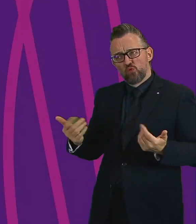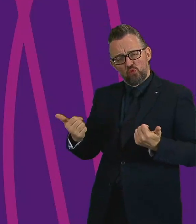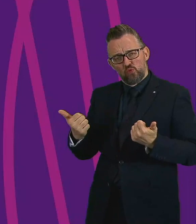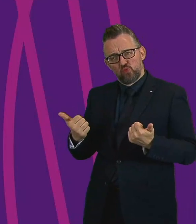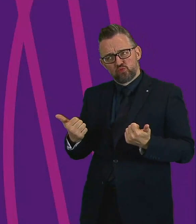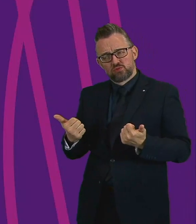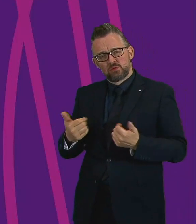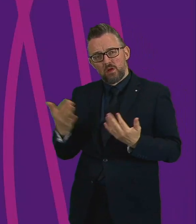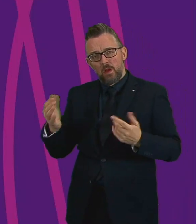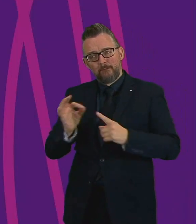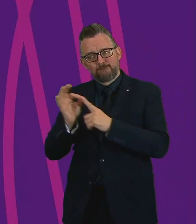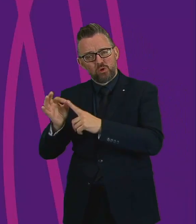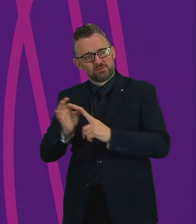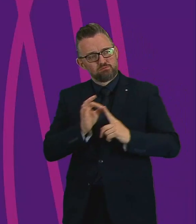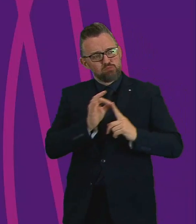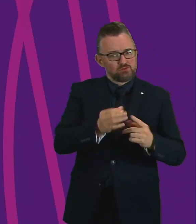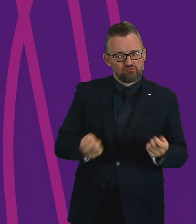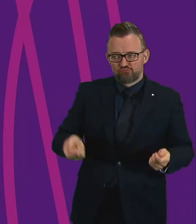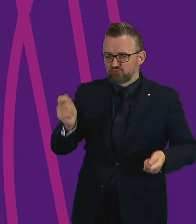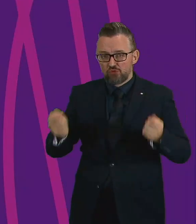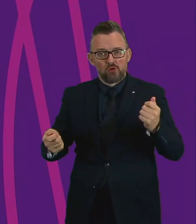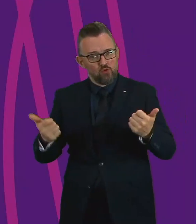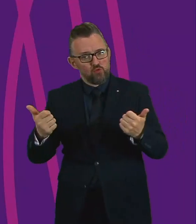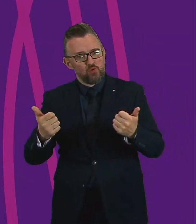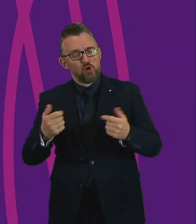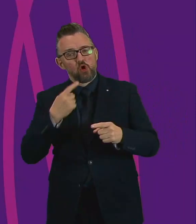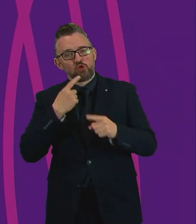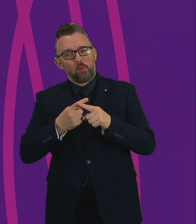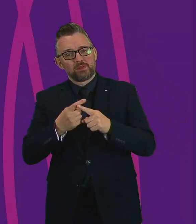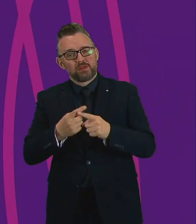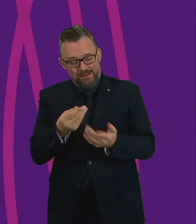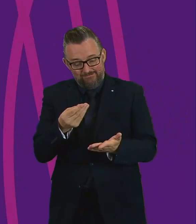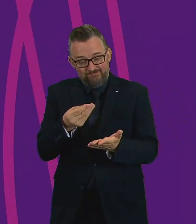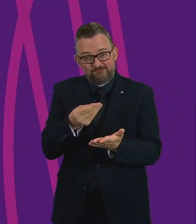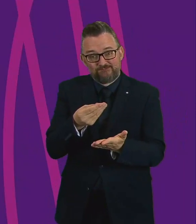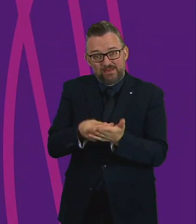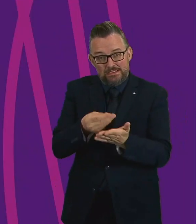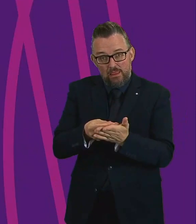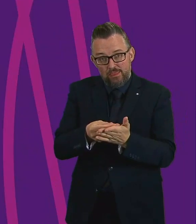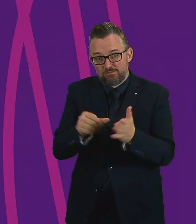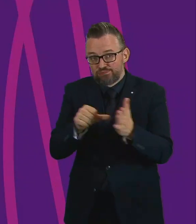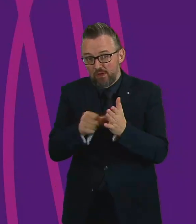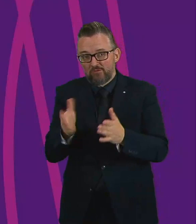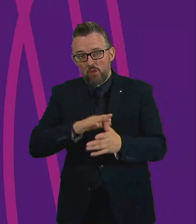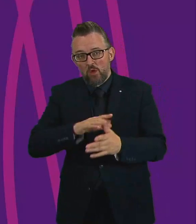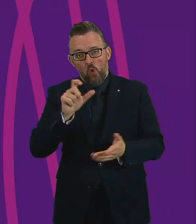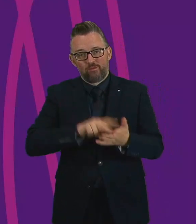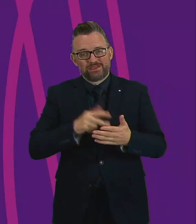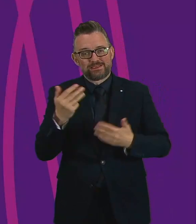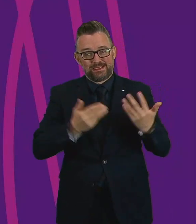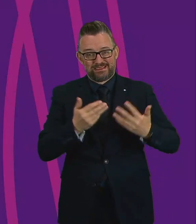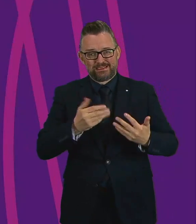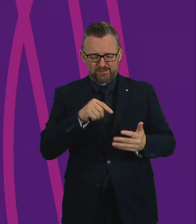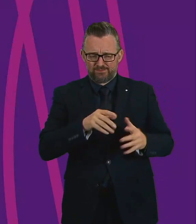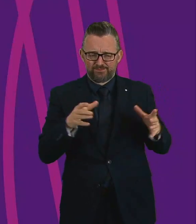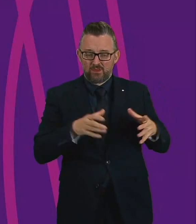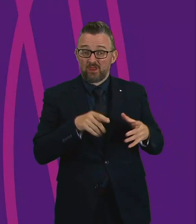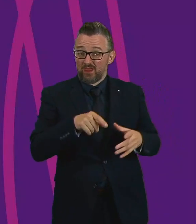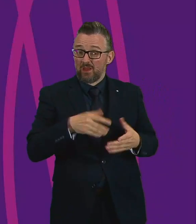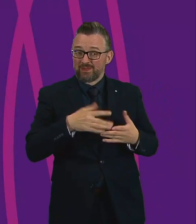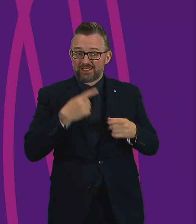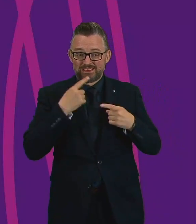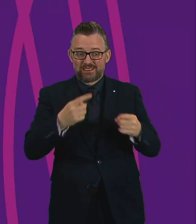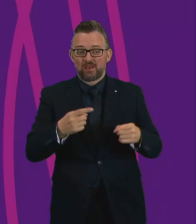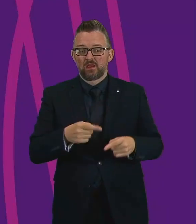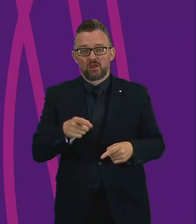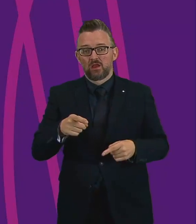have been raised, but the debate is called Fiscal Implications of COVID-19, and I think what COVID-19 has revealed is the